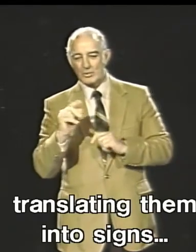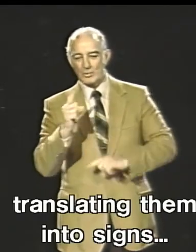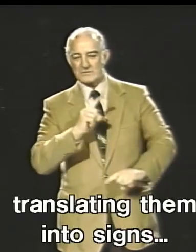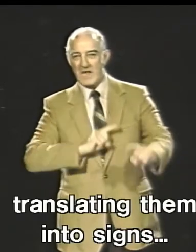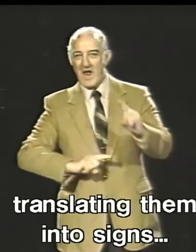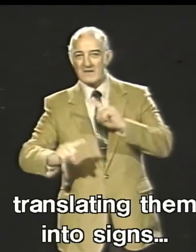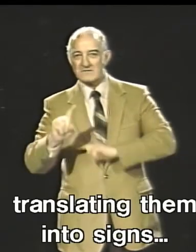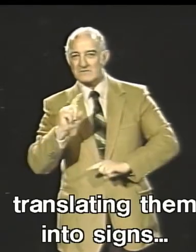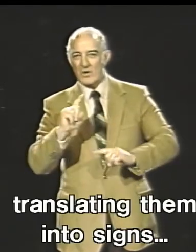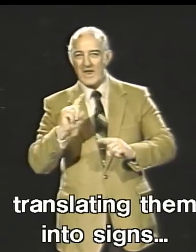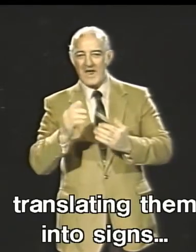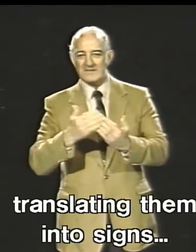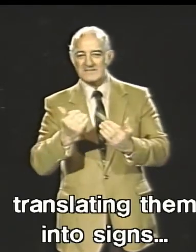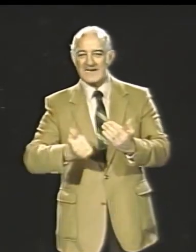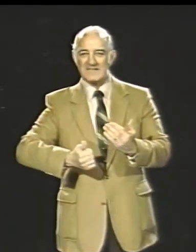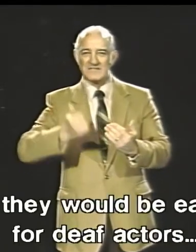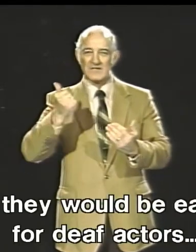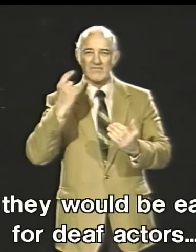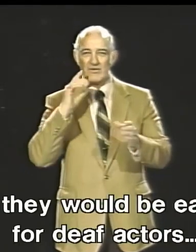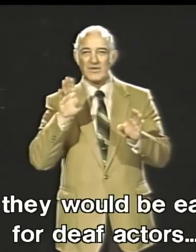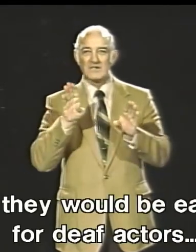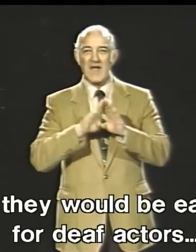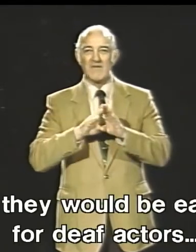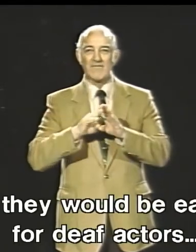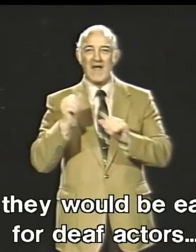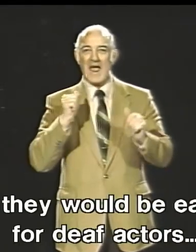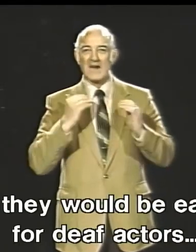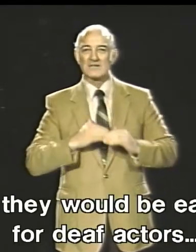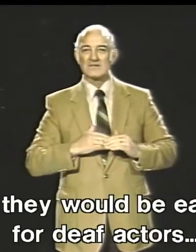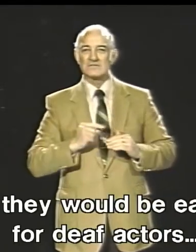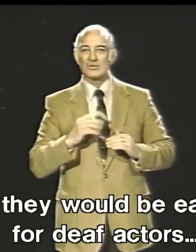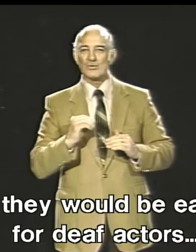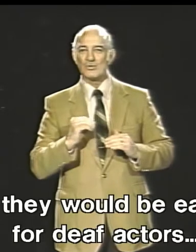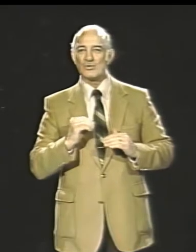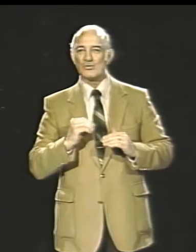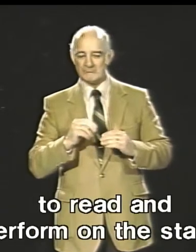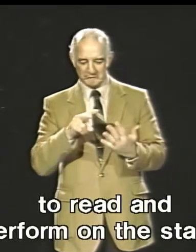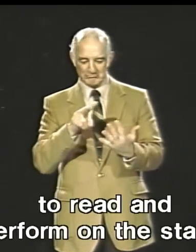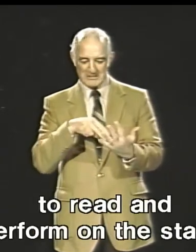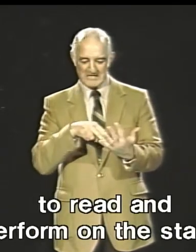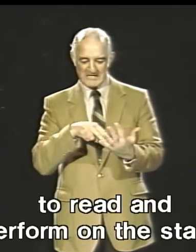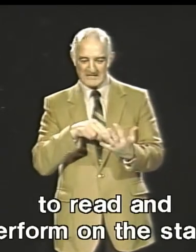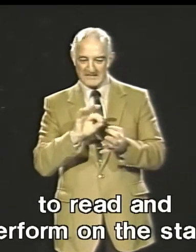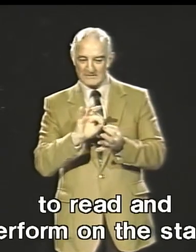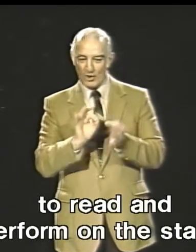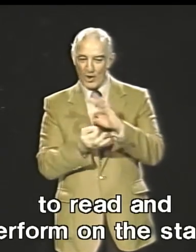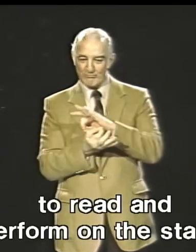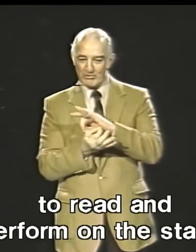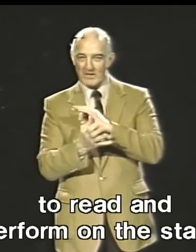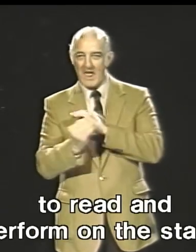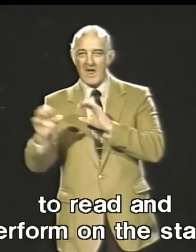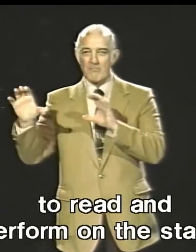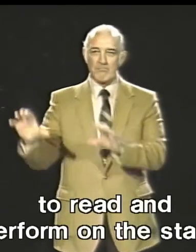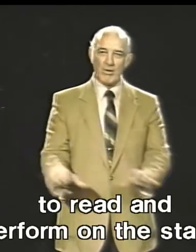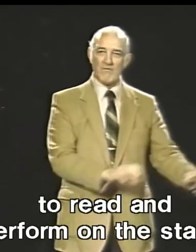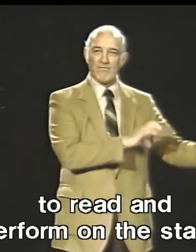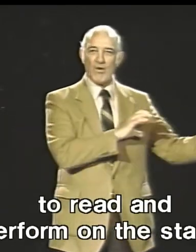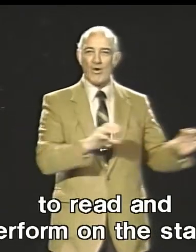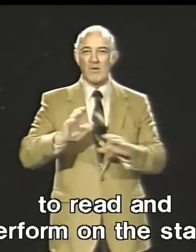We've translated them into signs to make it easier for deaf actors to read, interpret, and